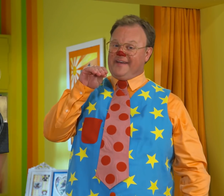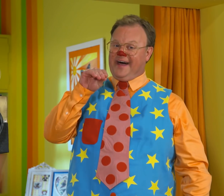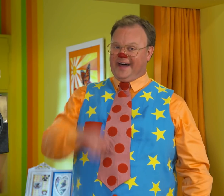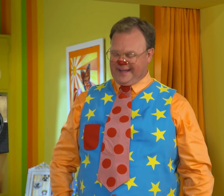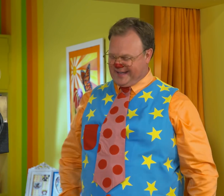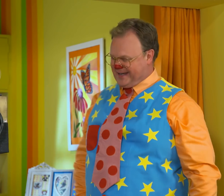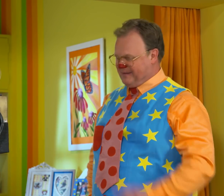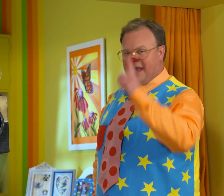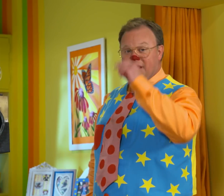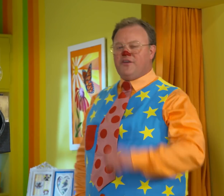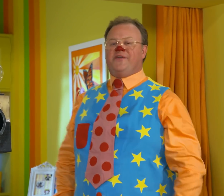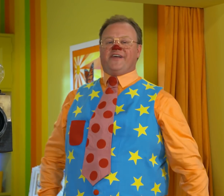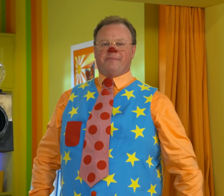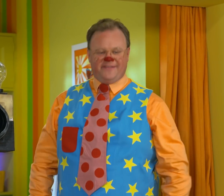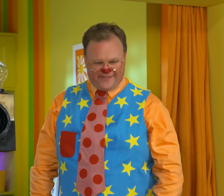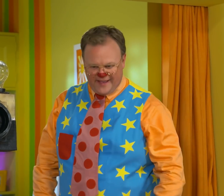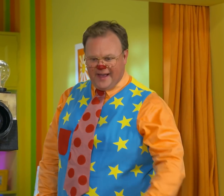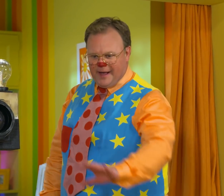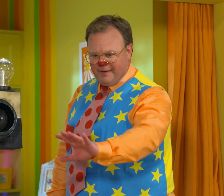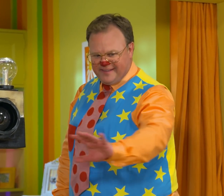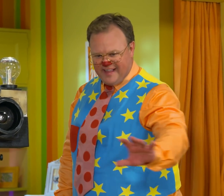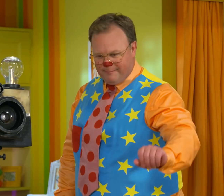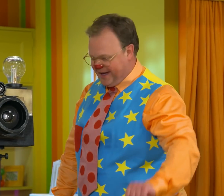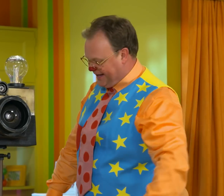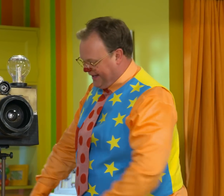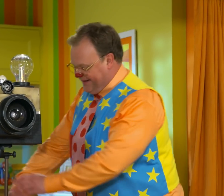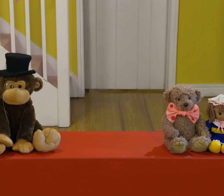picture. A few adjustments. Please stand by, class.